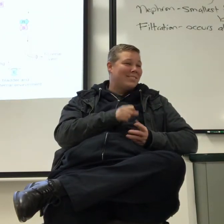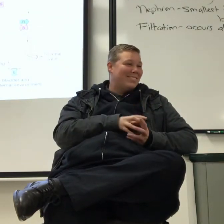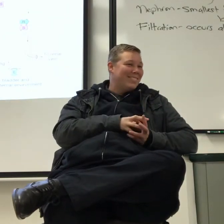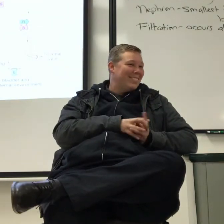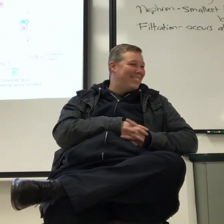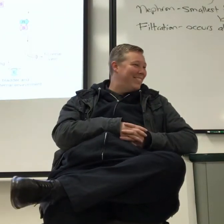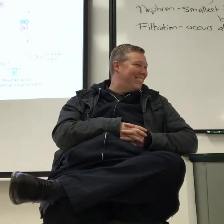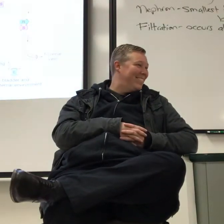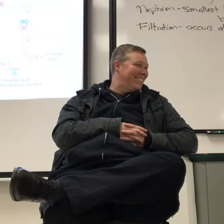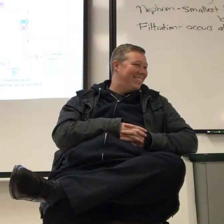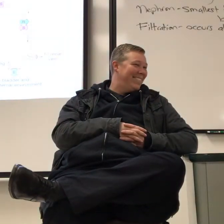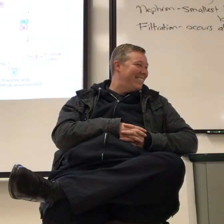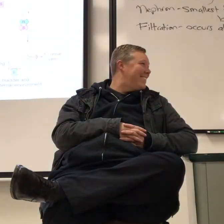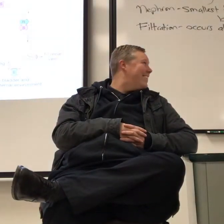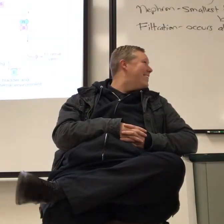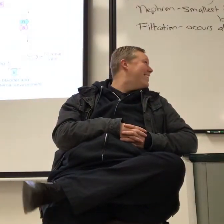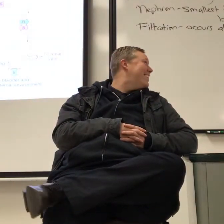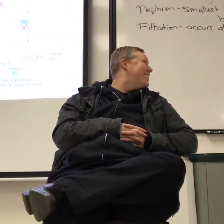capsule.